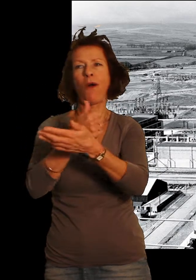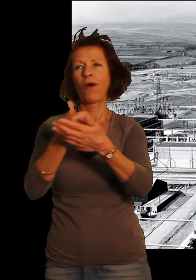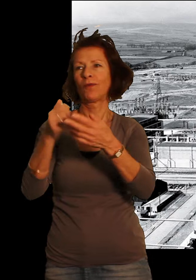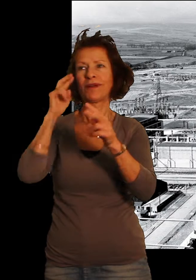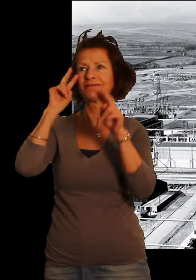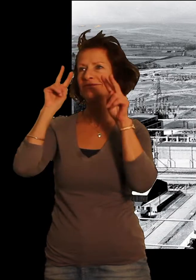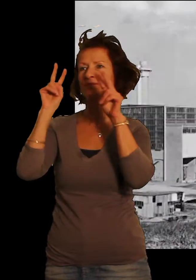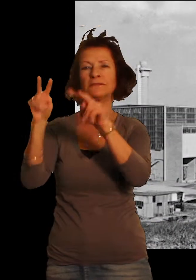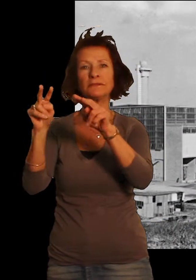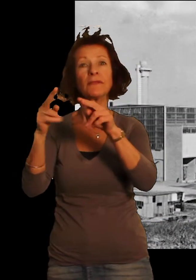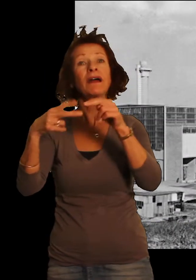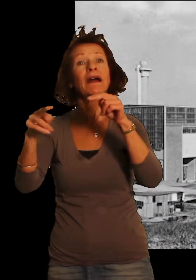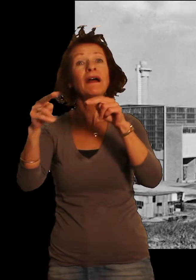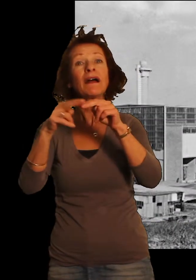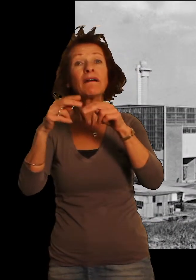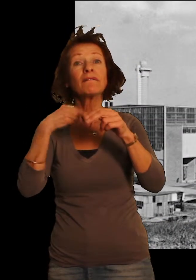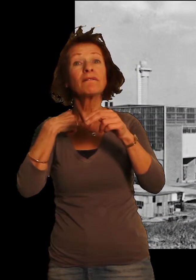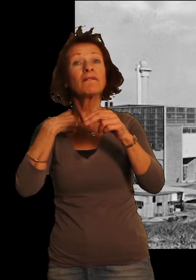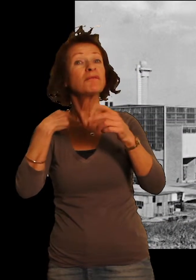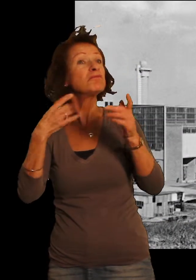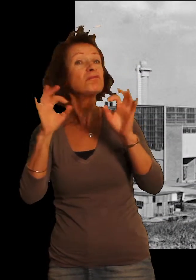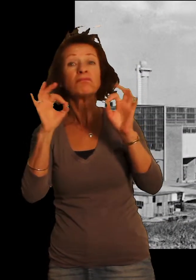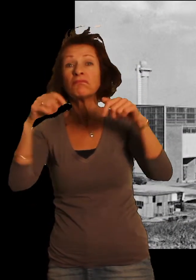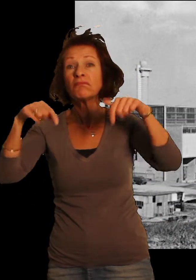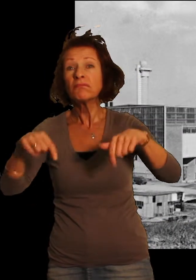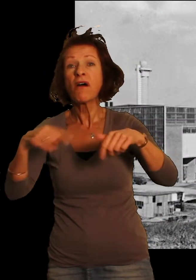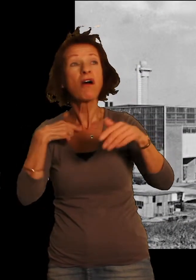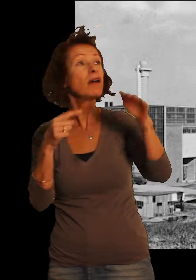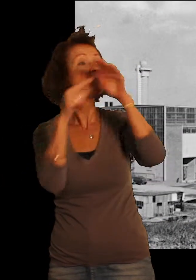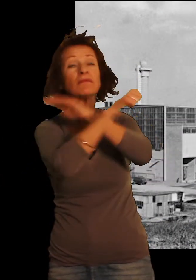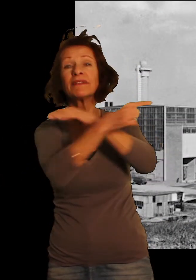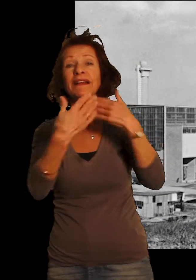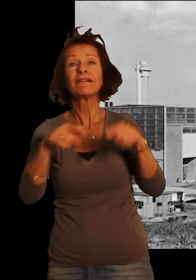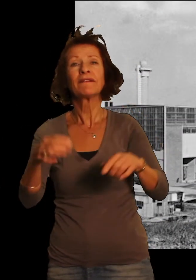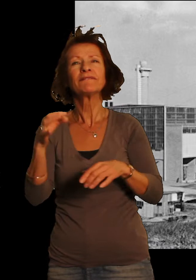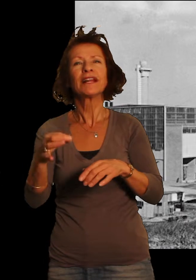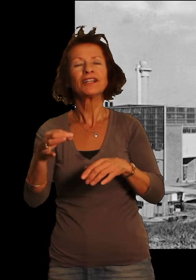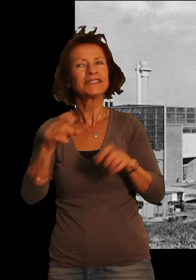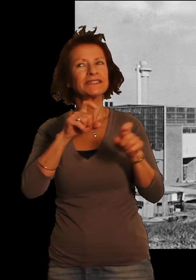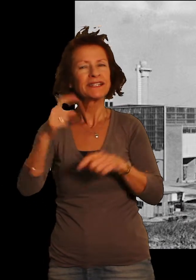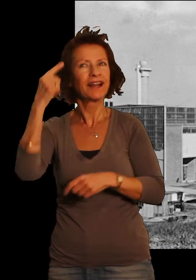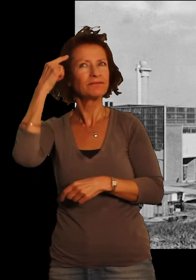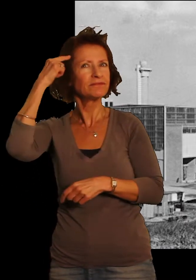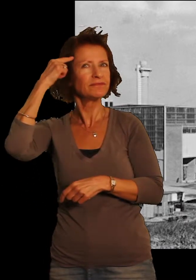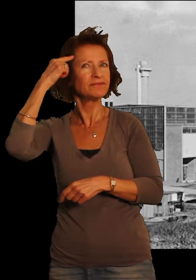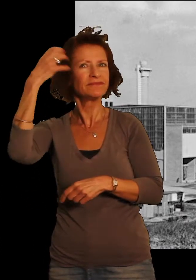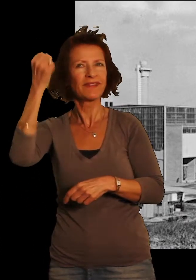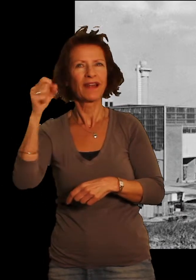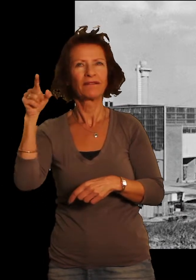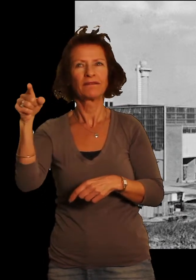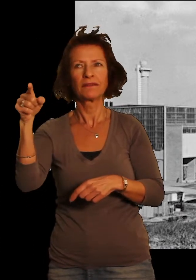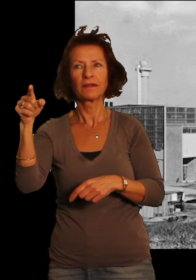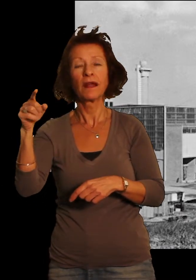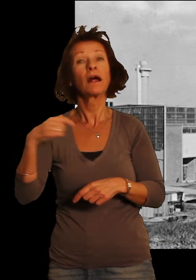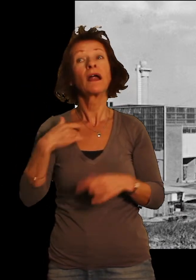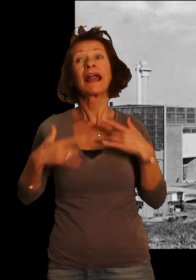this particular project, and construction of Britain's first nuclear power station started in March 1953